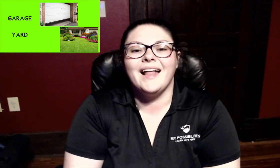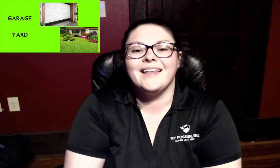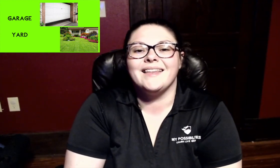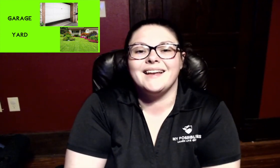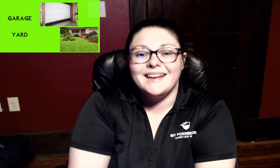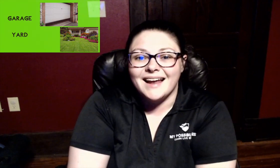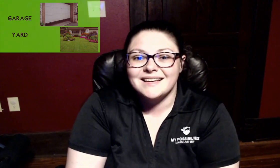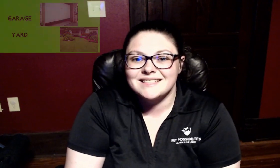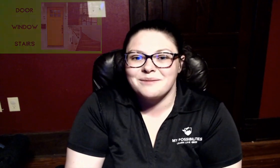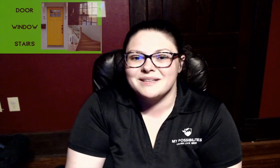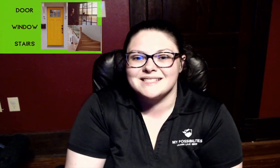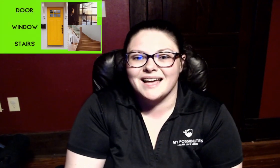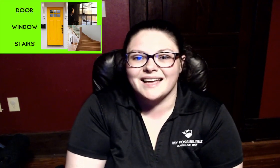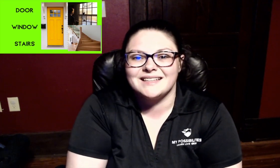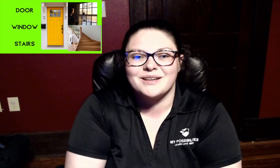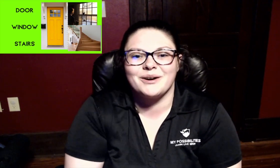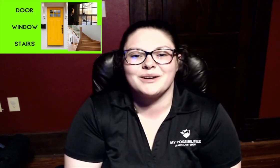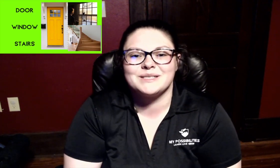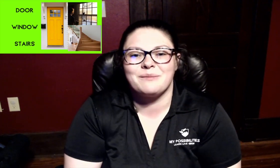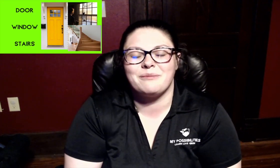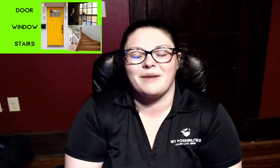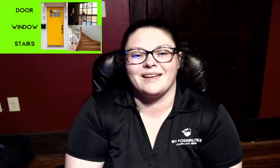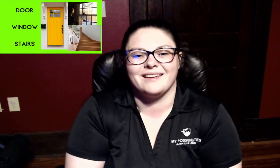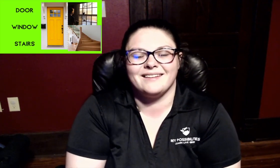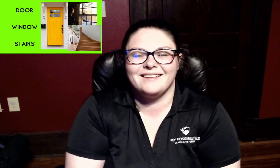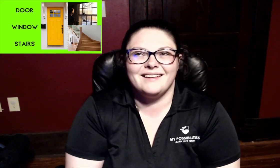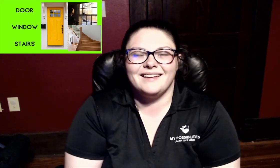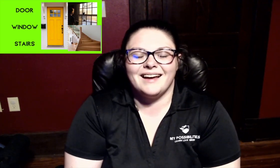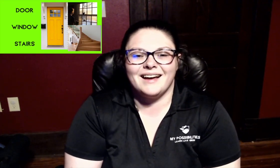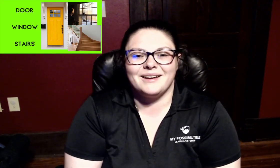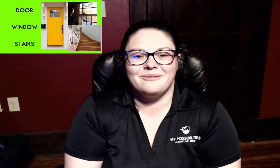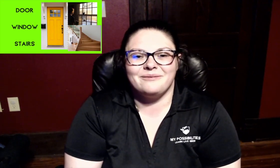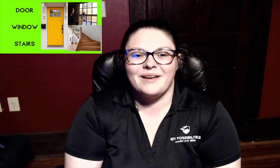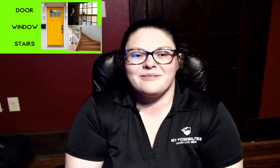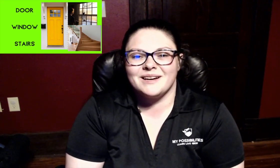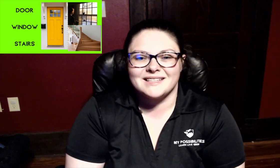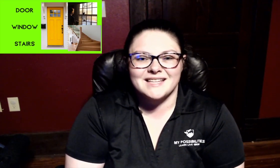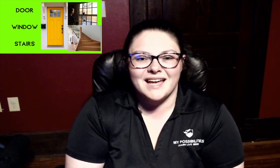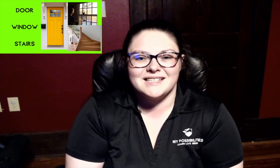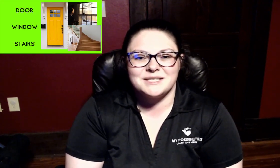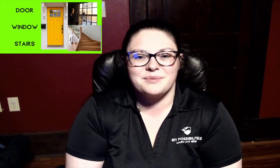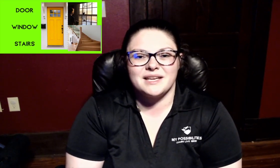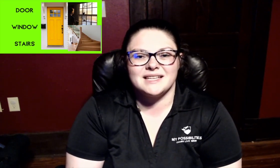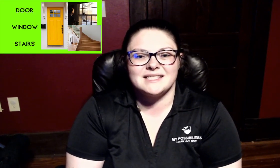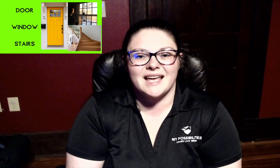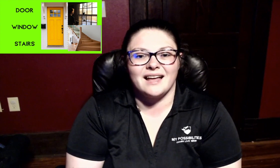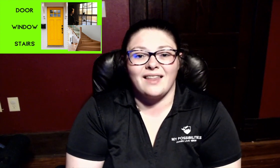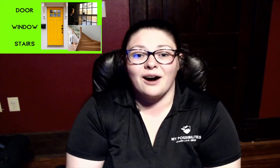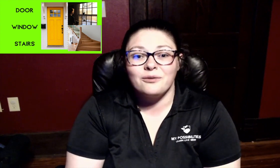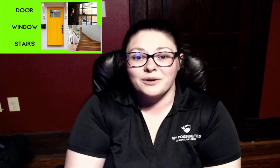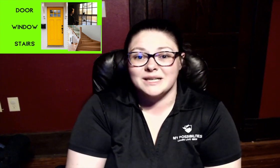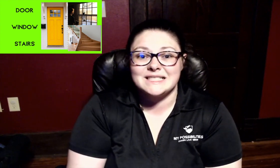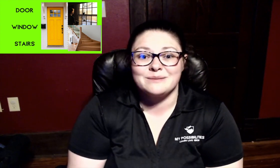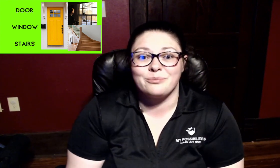The next couple of signs are some of my favorite to sign just because they allow for